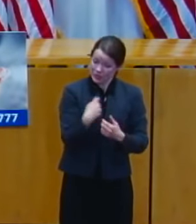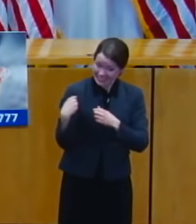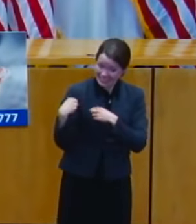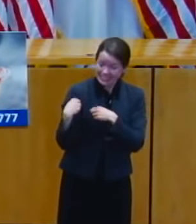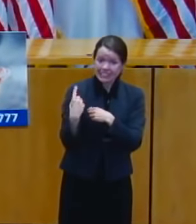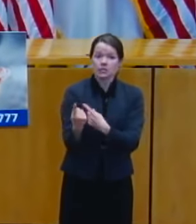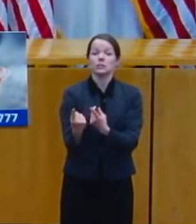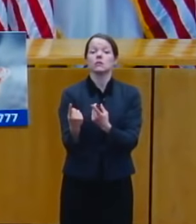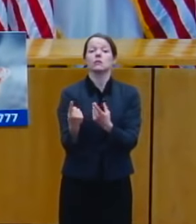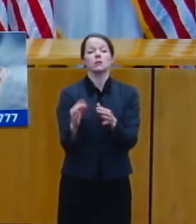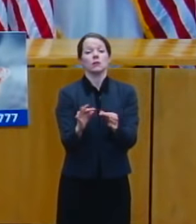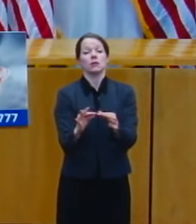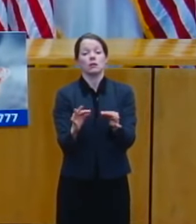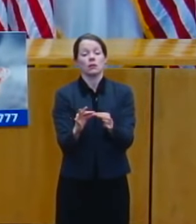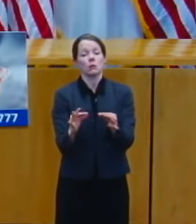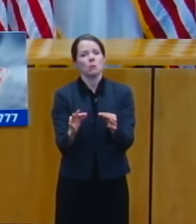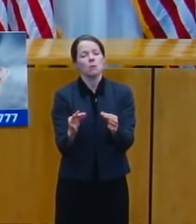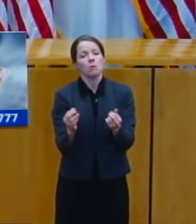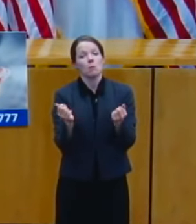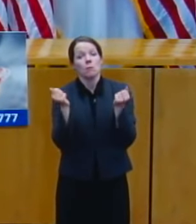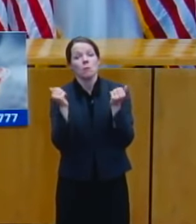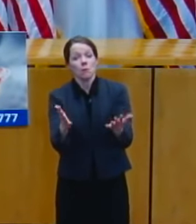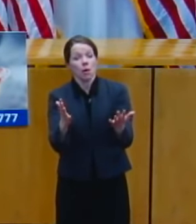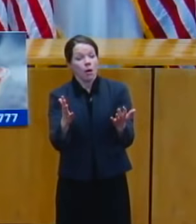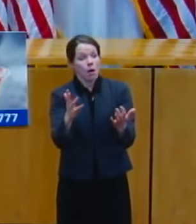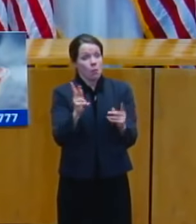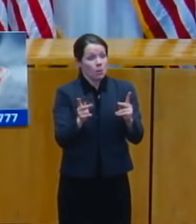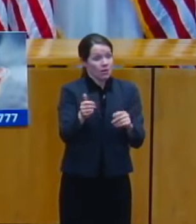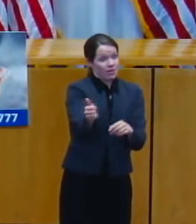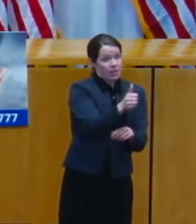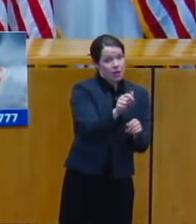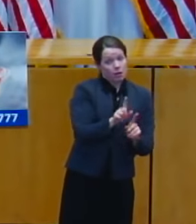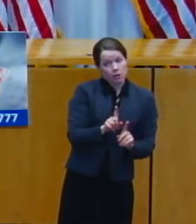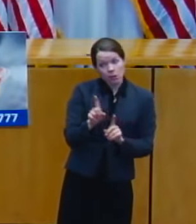procure cannabis at recreational marijuana